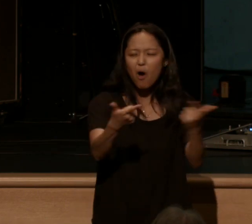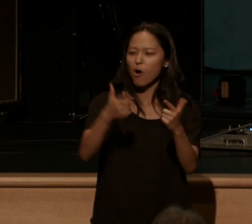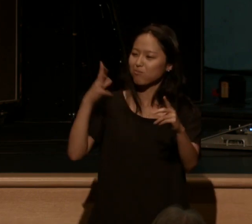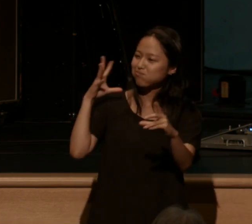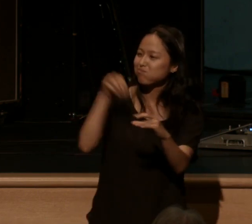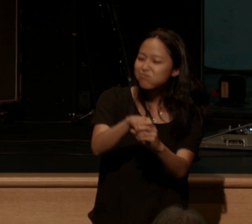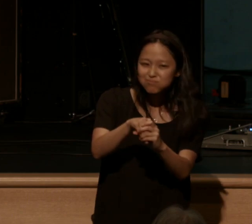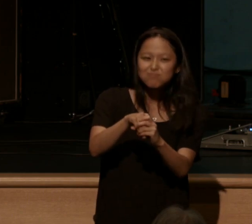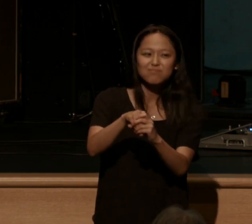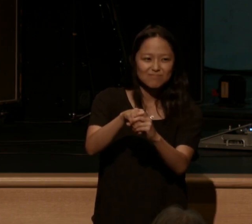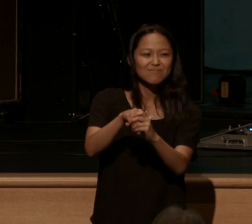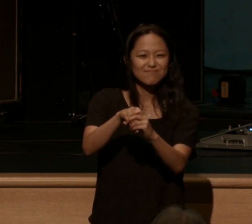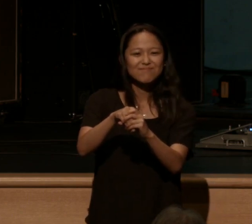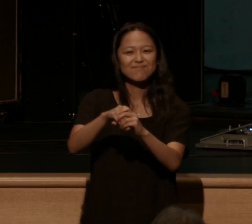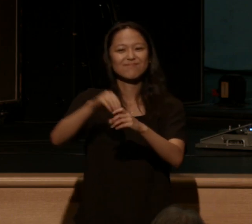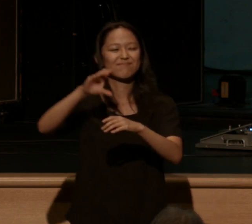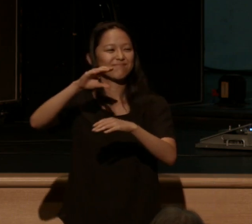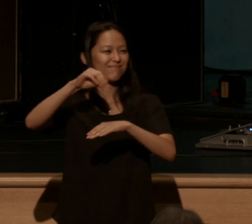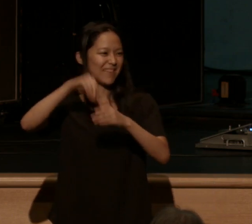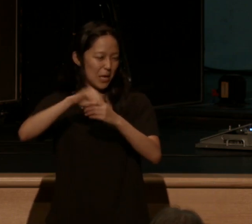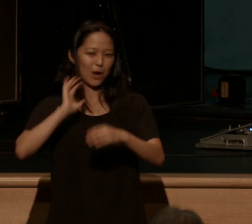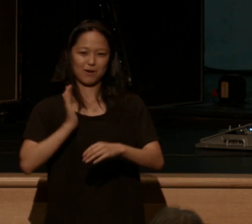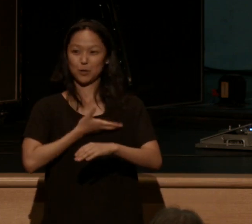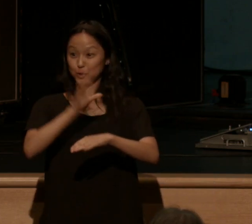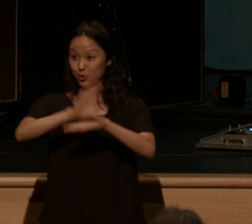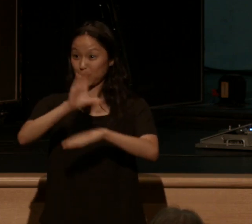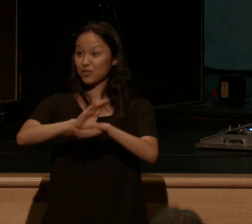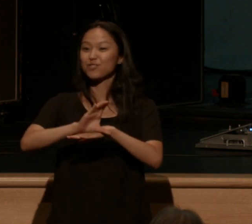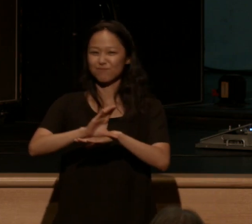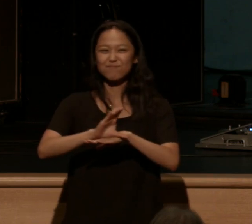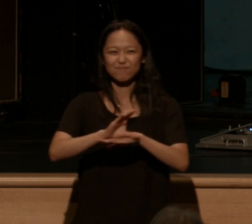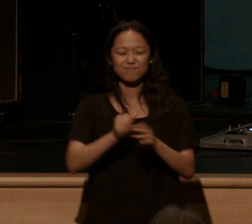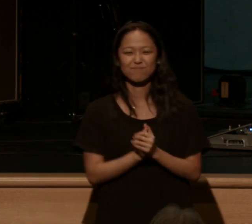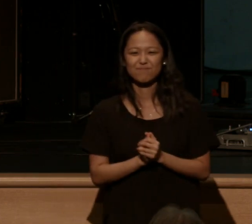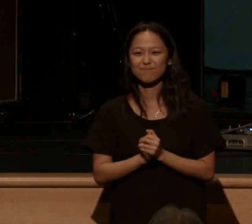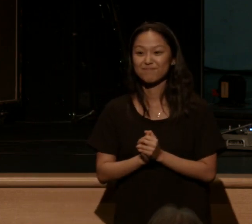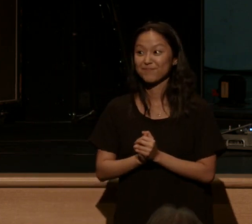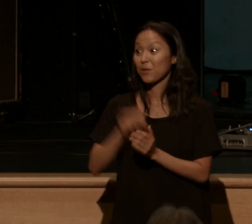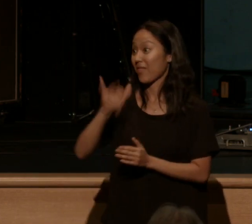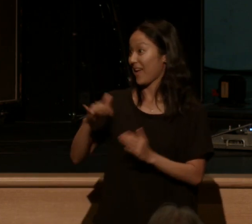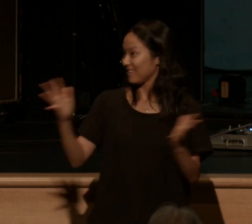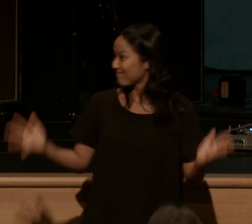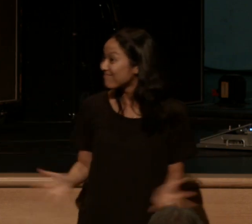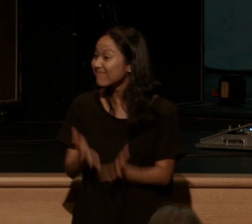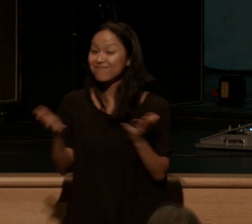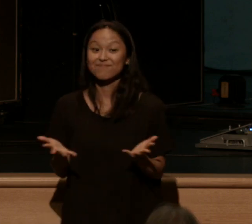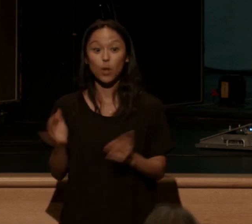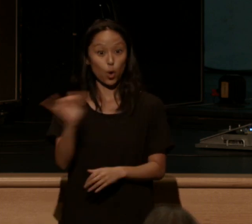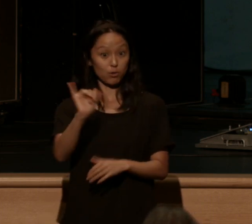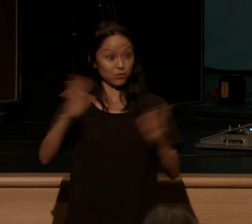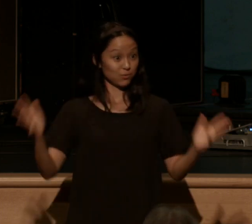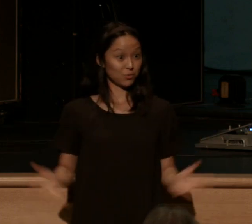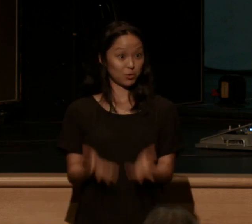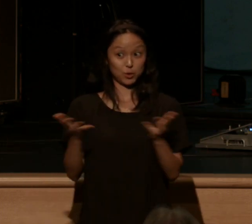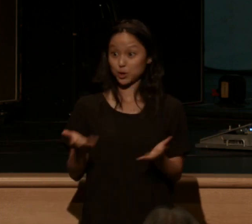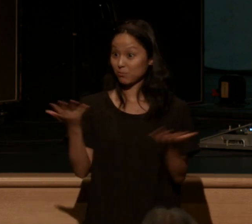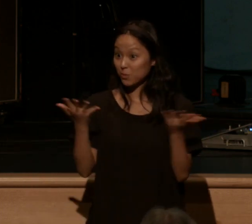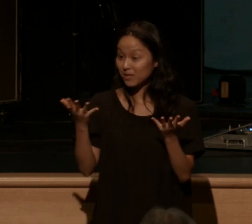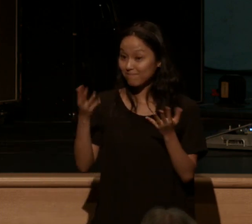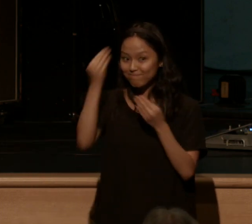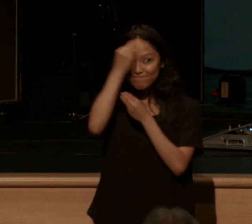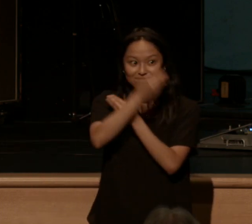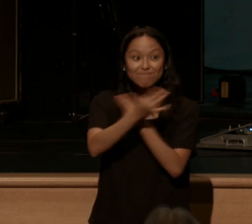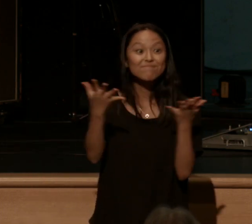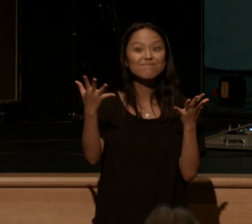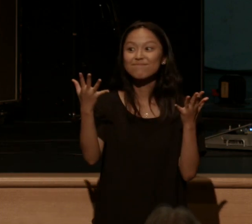and engaging as we speak of being used at this time. So that's encouraging. What also is encouraging is to announce to you, again,